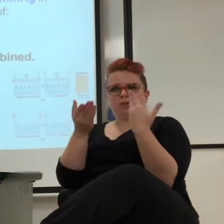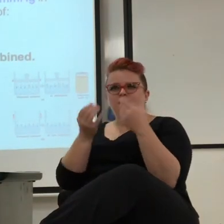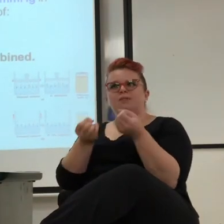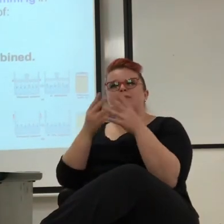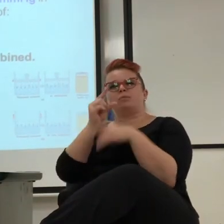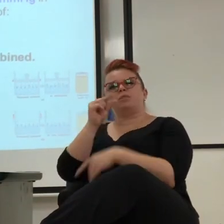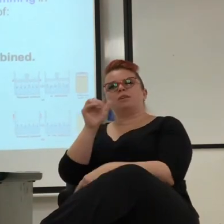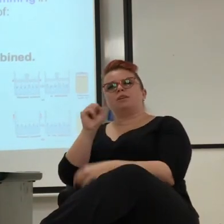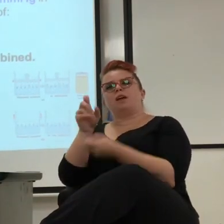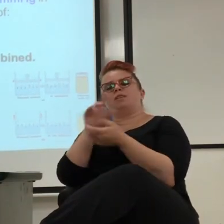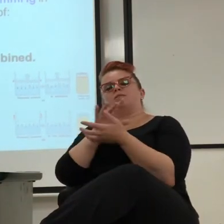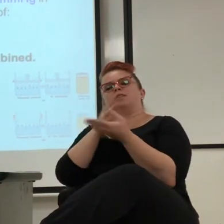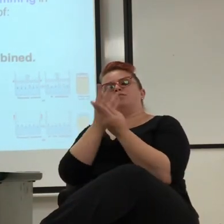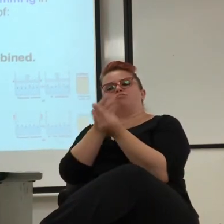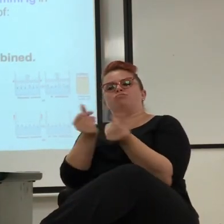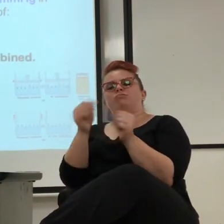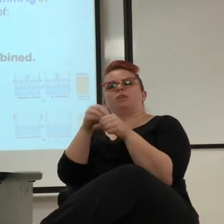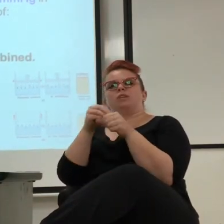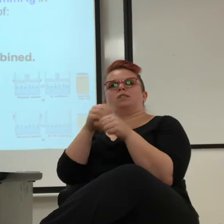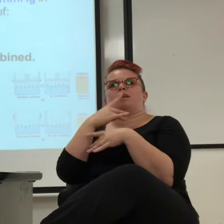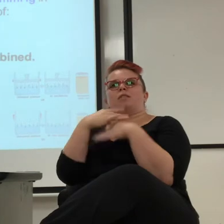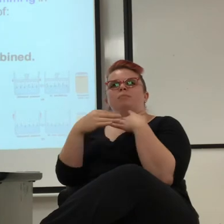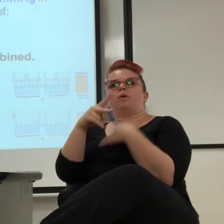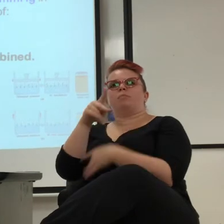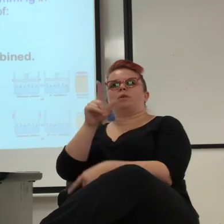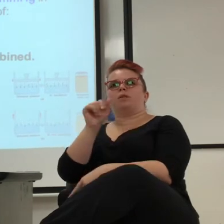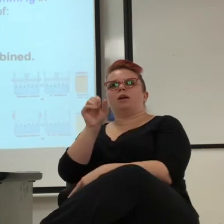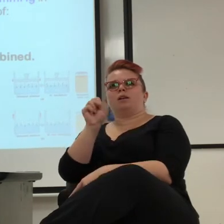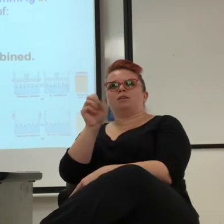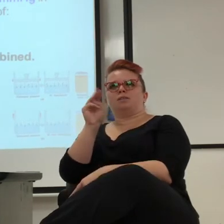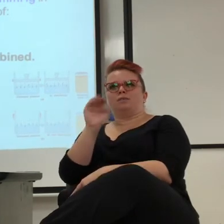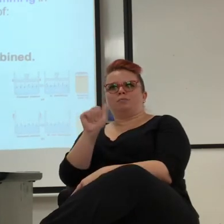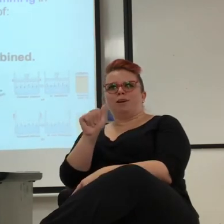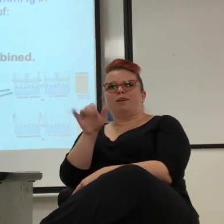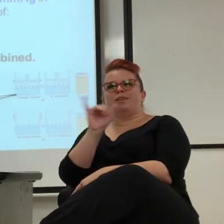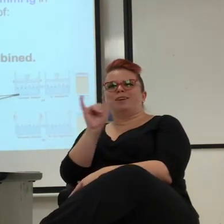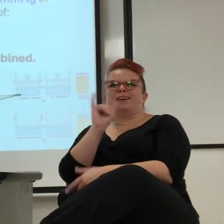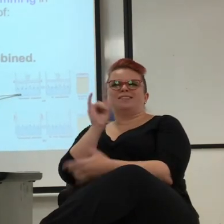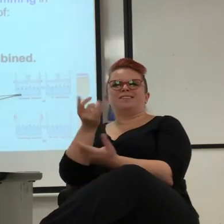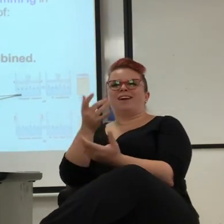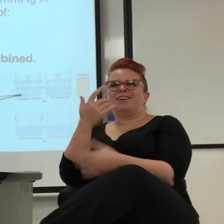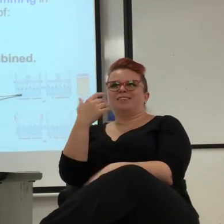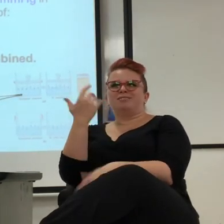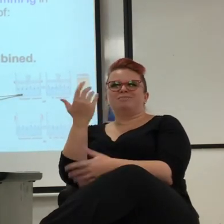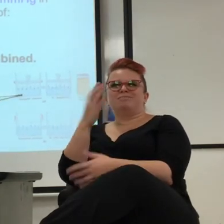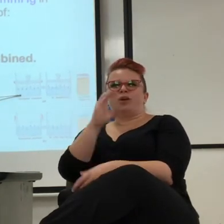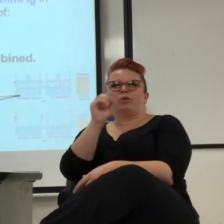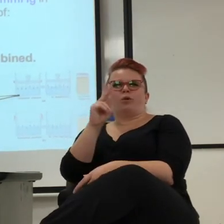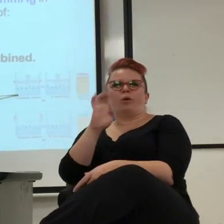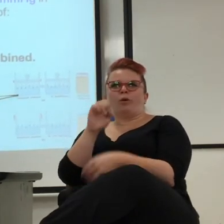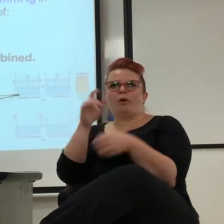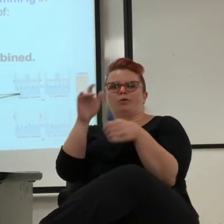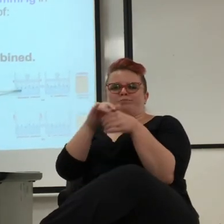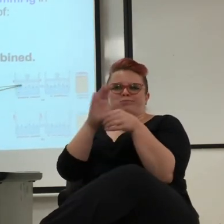plasma. That's like, a can of Coke that's carbonated, anything that's carbonated. Here they show you that